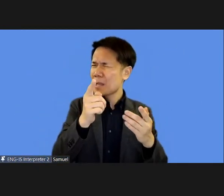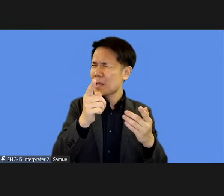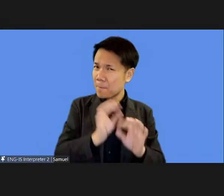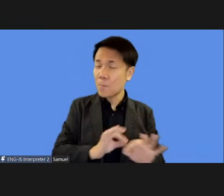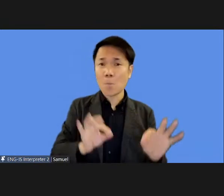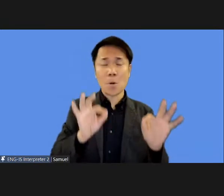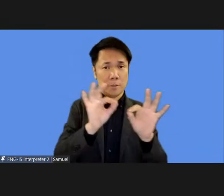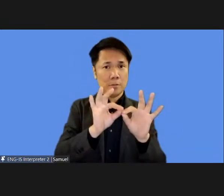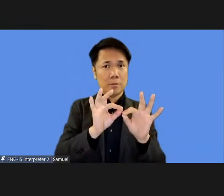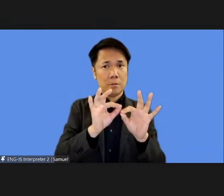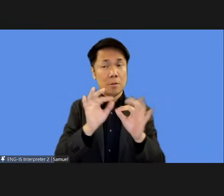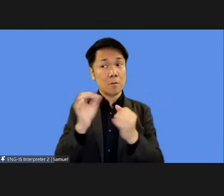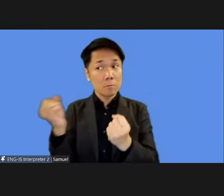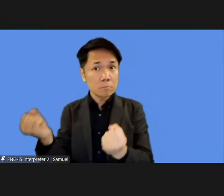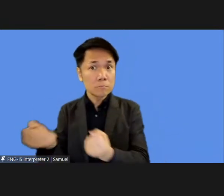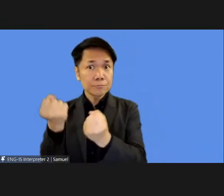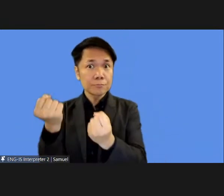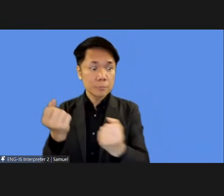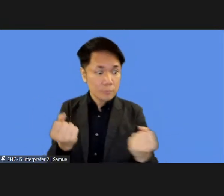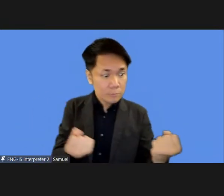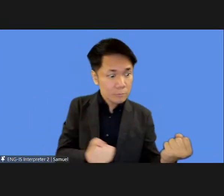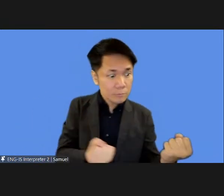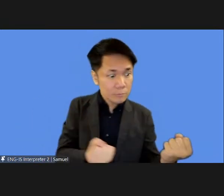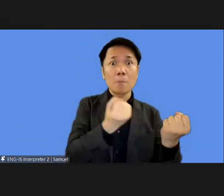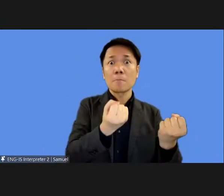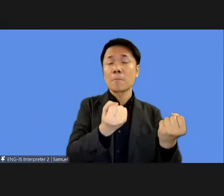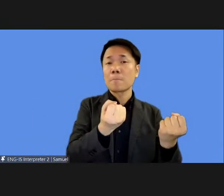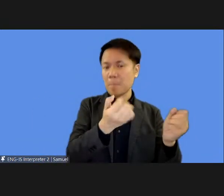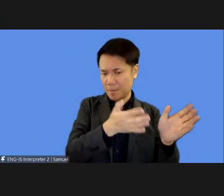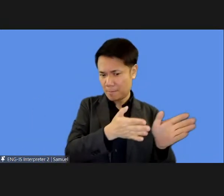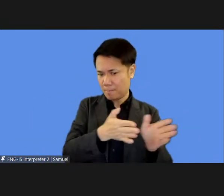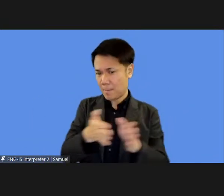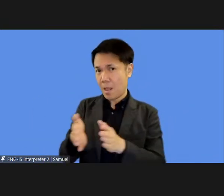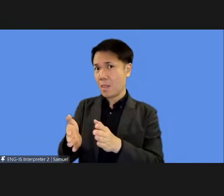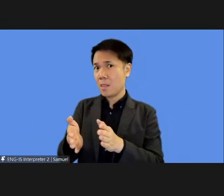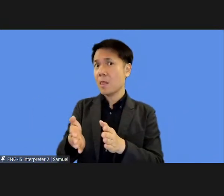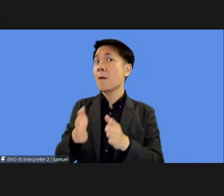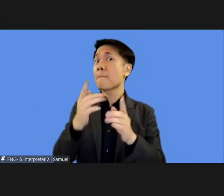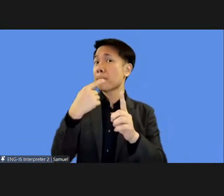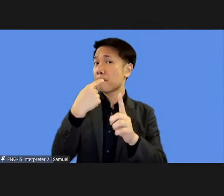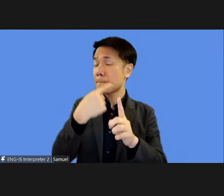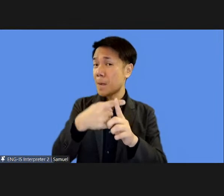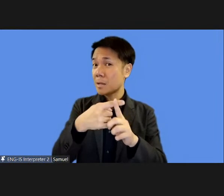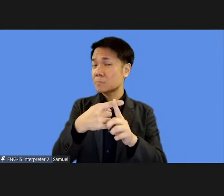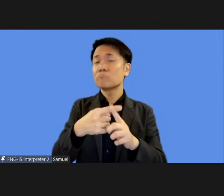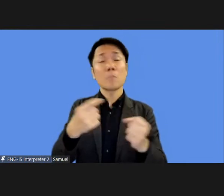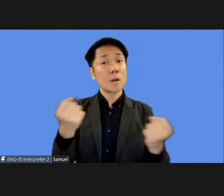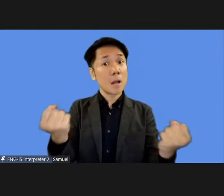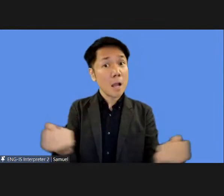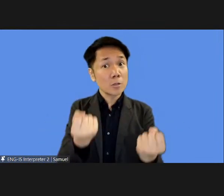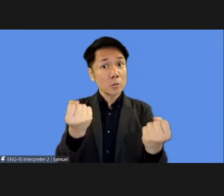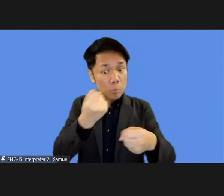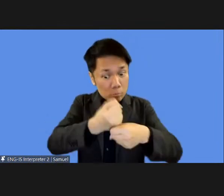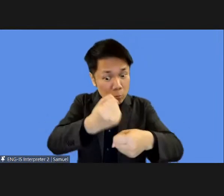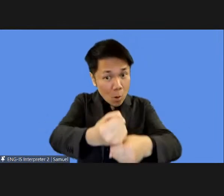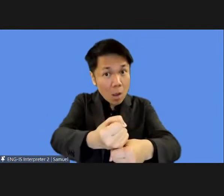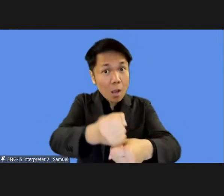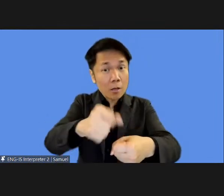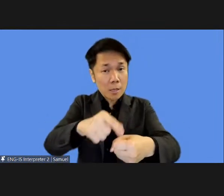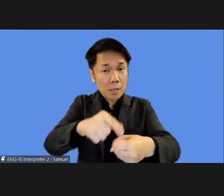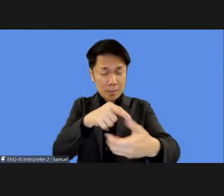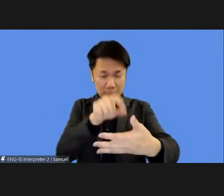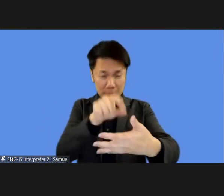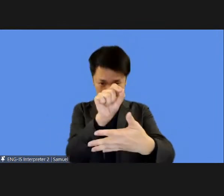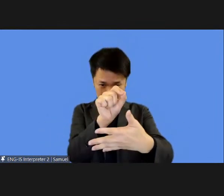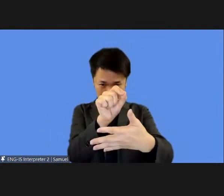to be then translated into an action plan and measurable and reporting back, which we agree. There's the lady just